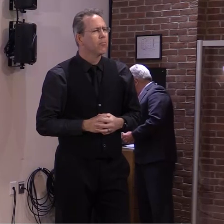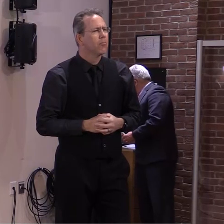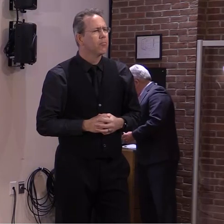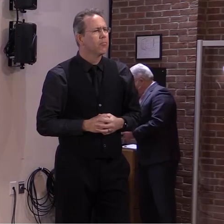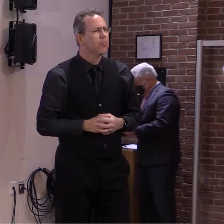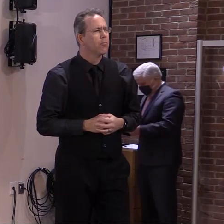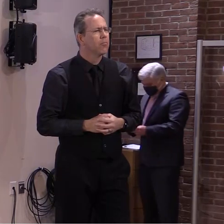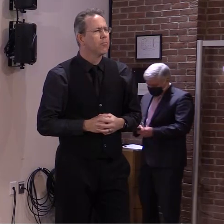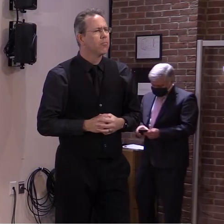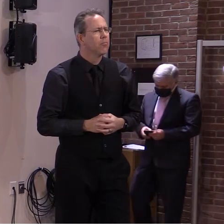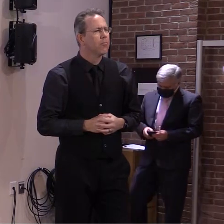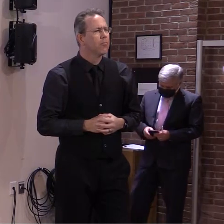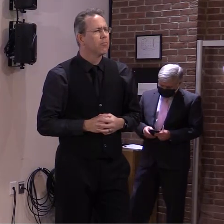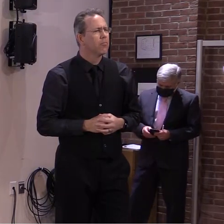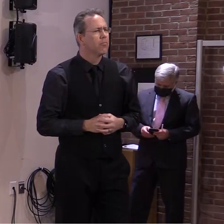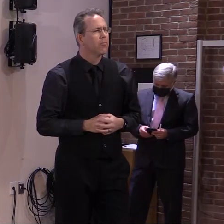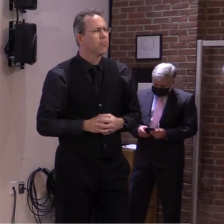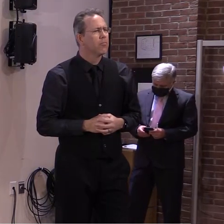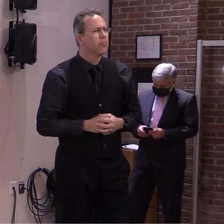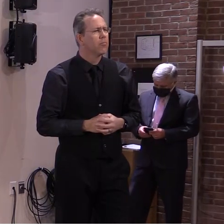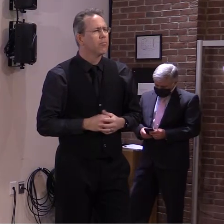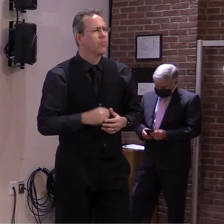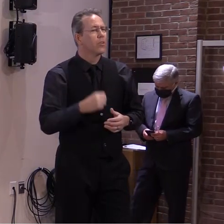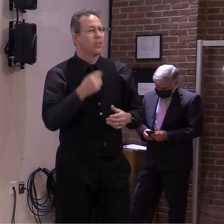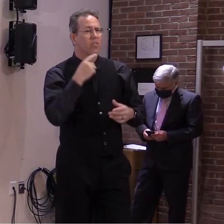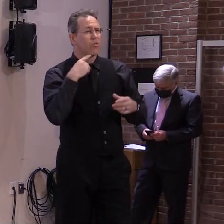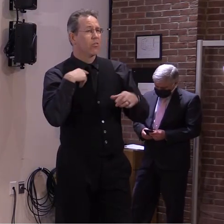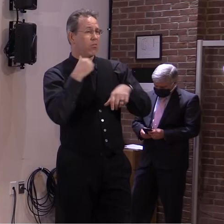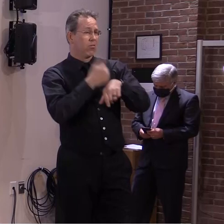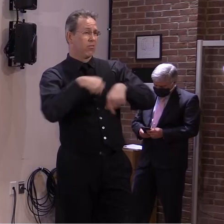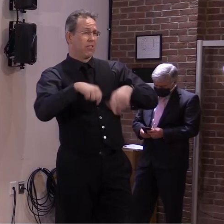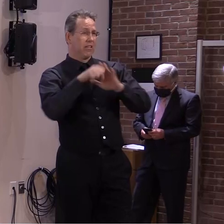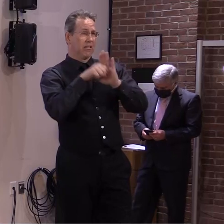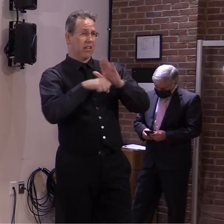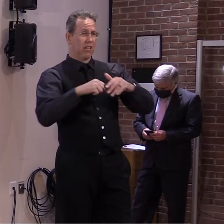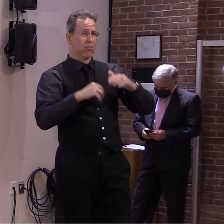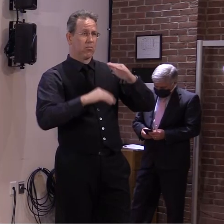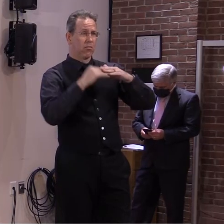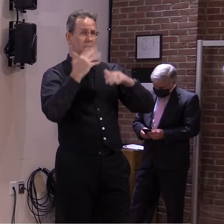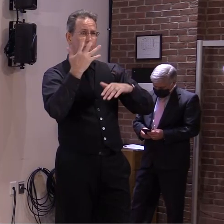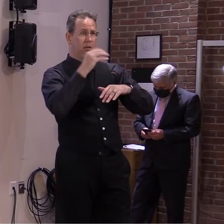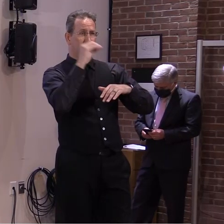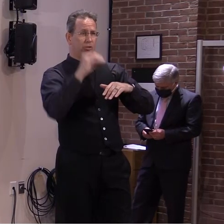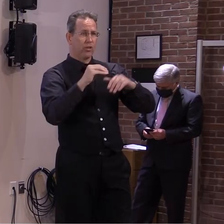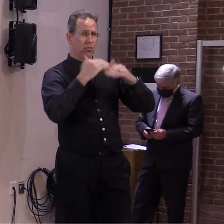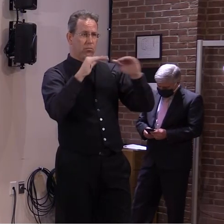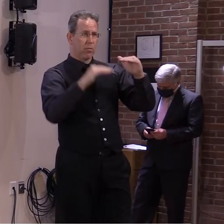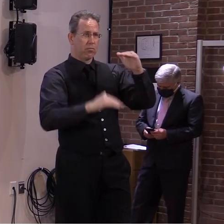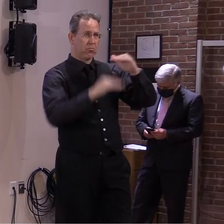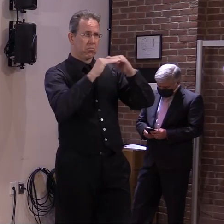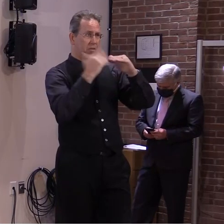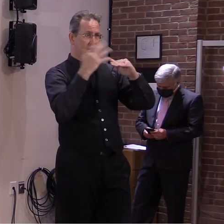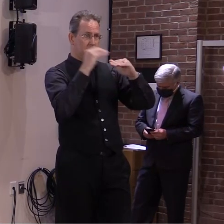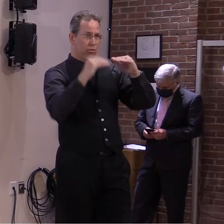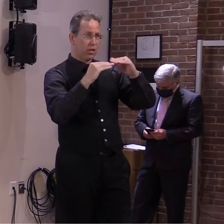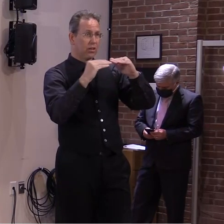in, you know, cases among the most vulnerable populations, you know, would you still